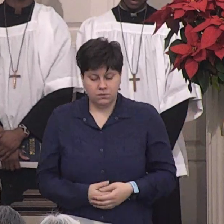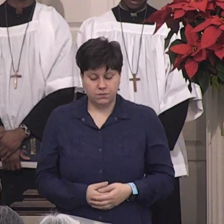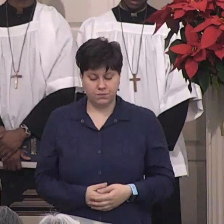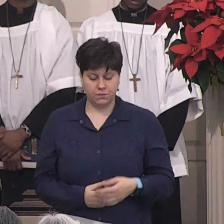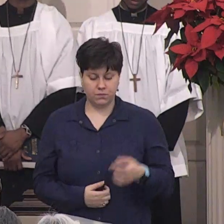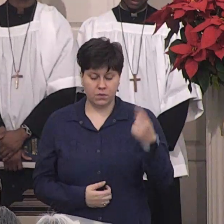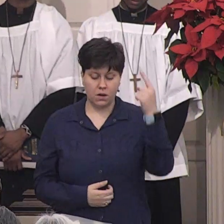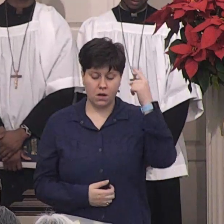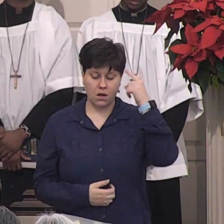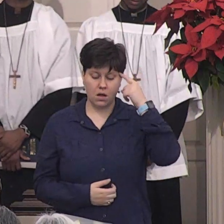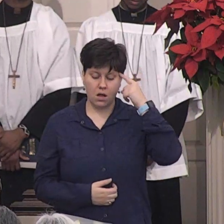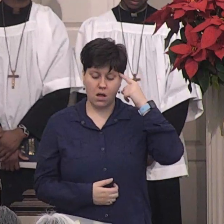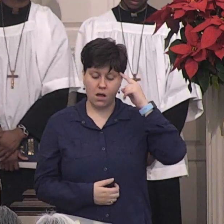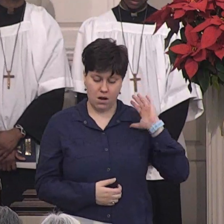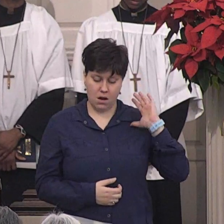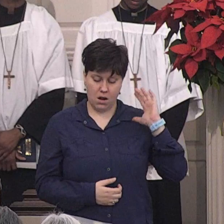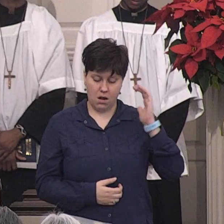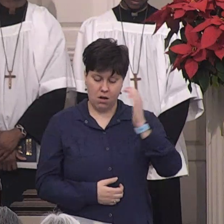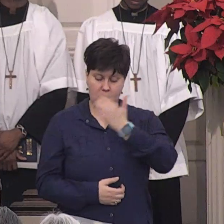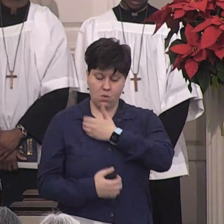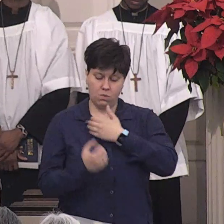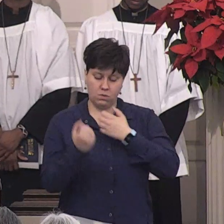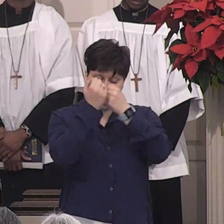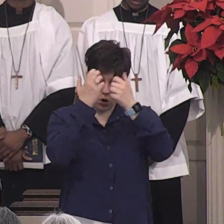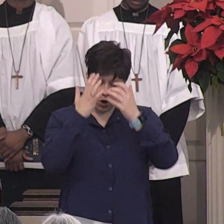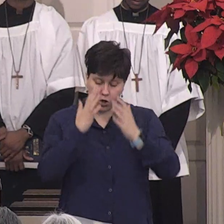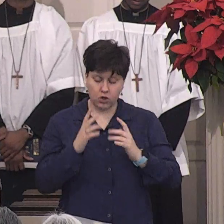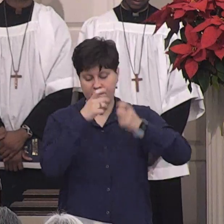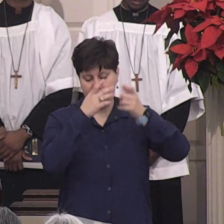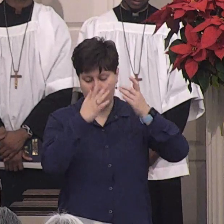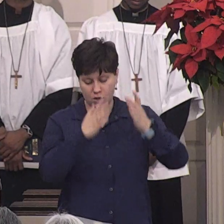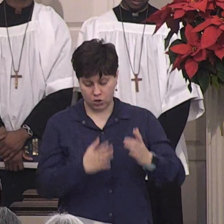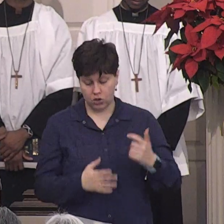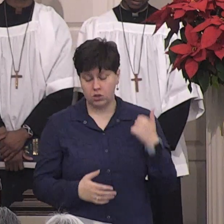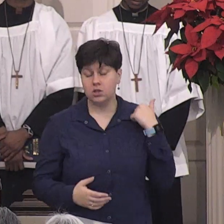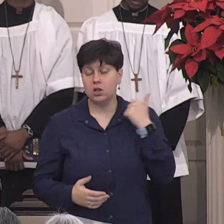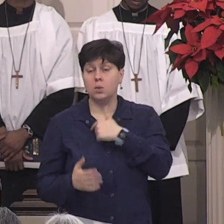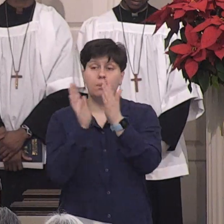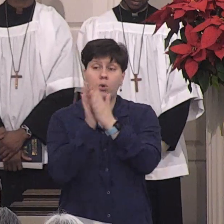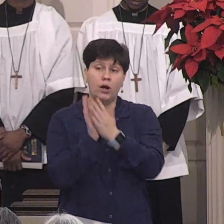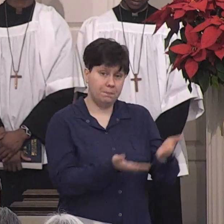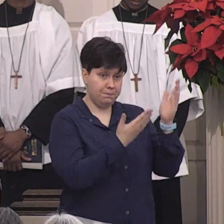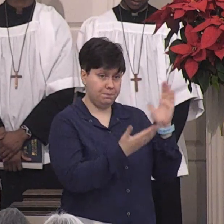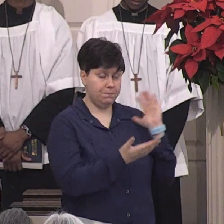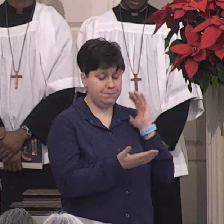For all our supporters and benefactors, we pray to the Lord.